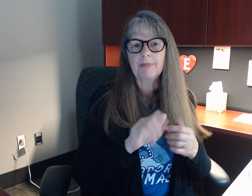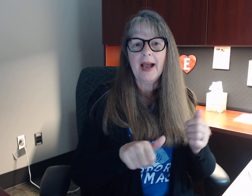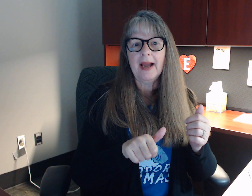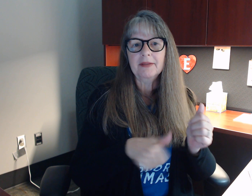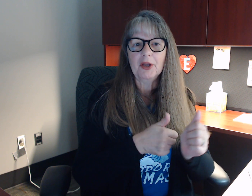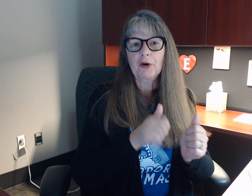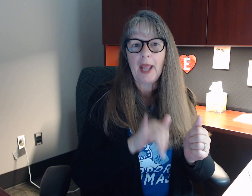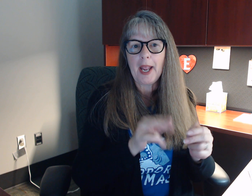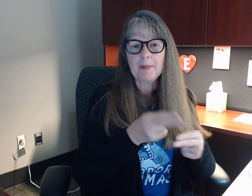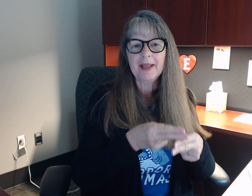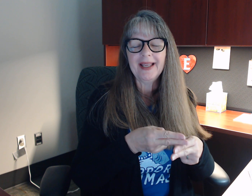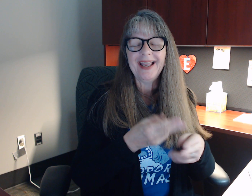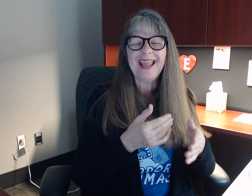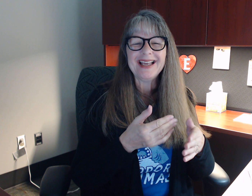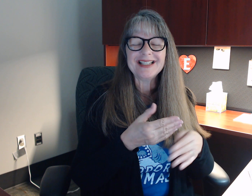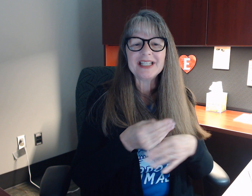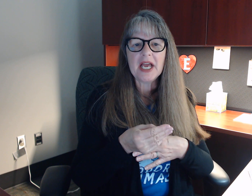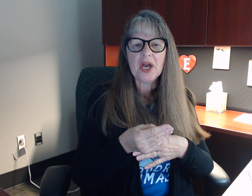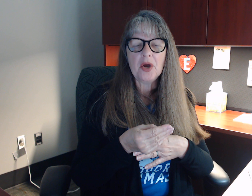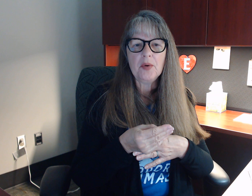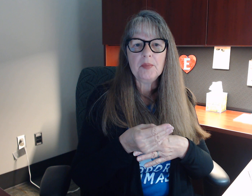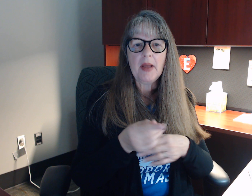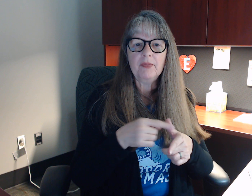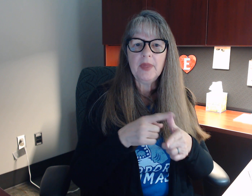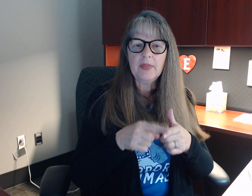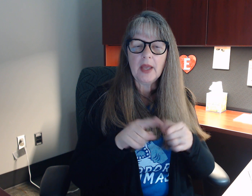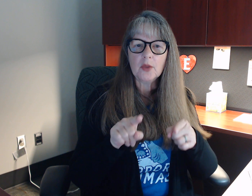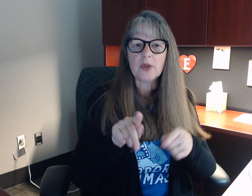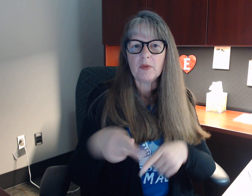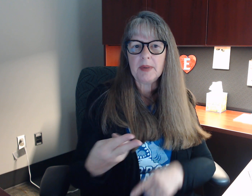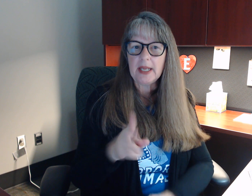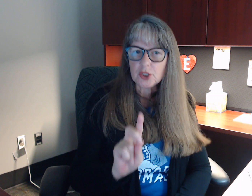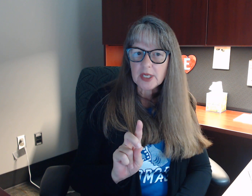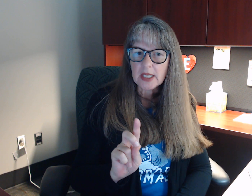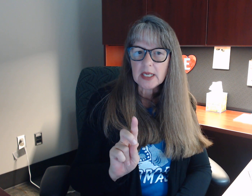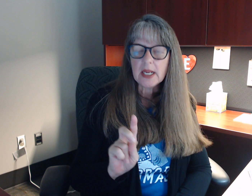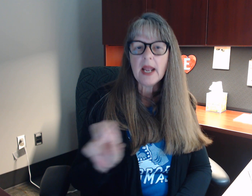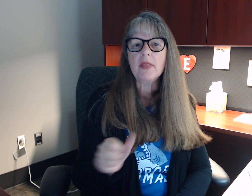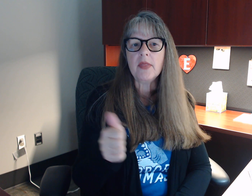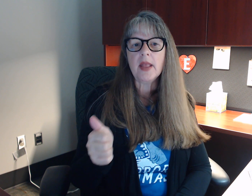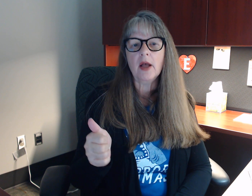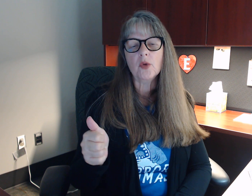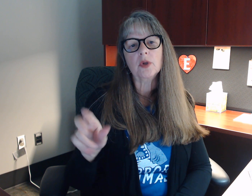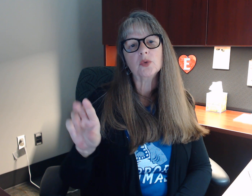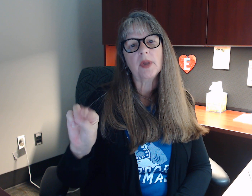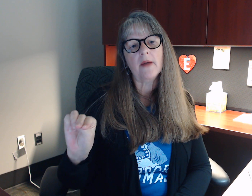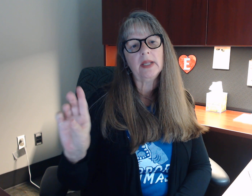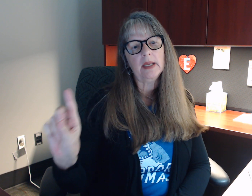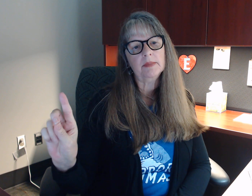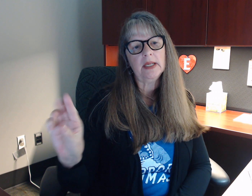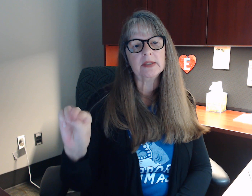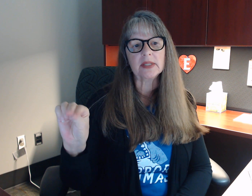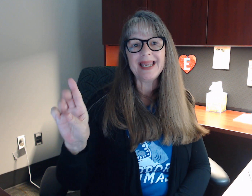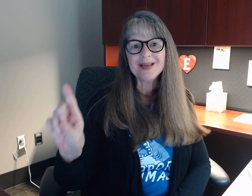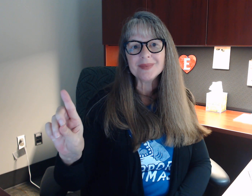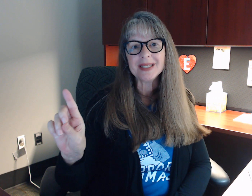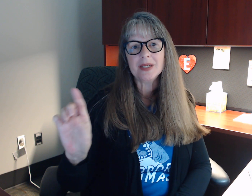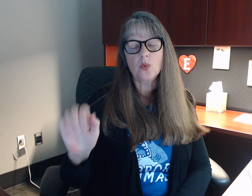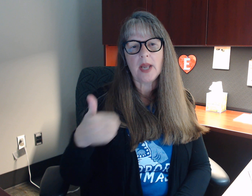behind their name, and then the other ones have a PhD, and then the other ones would have an MD. So the MD would